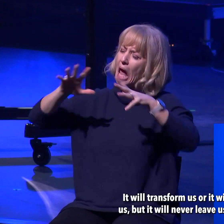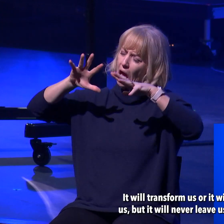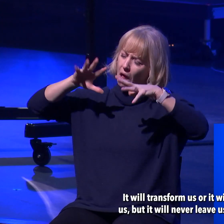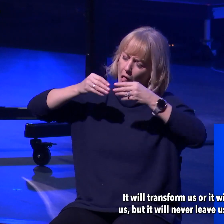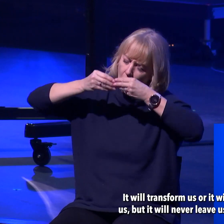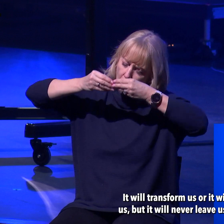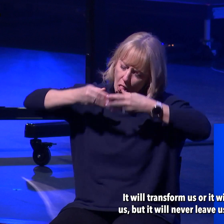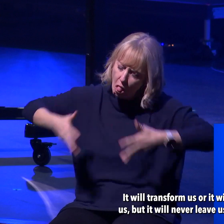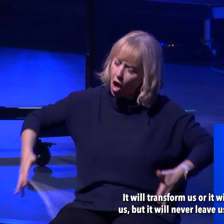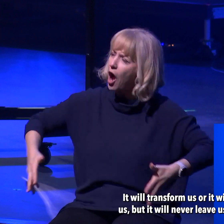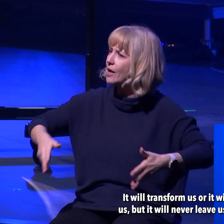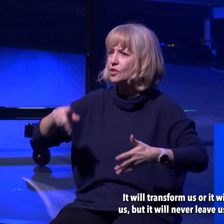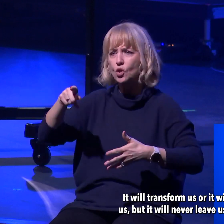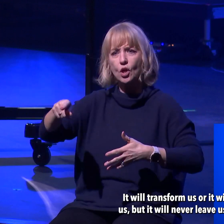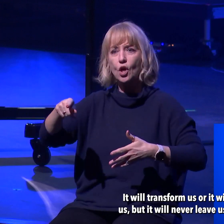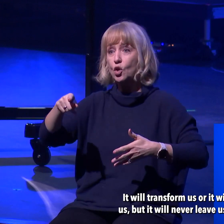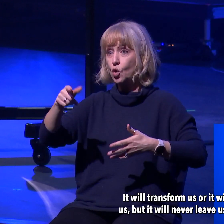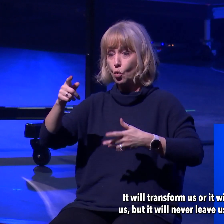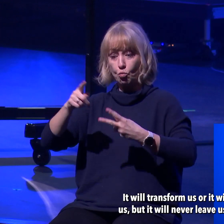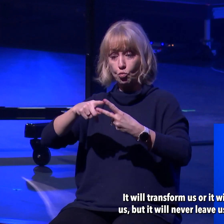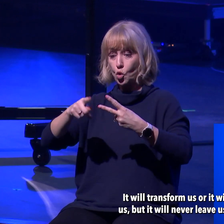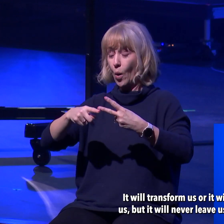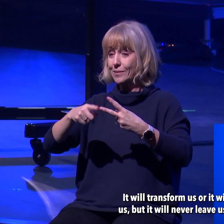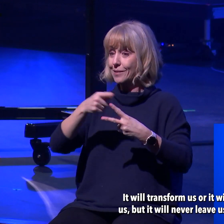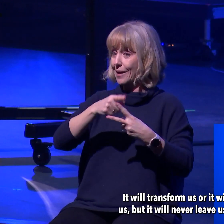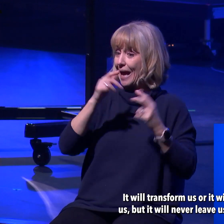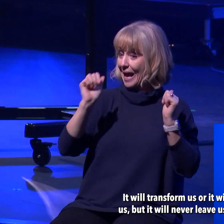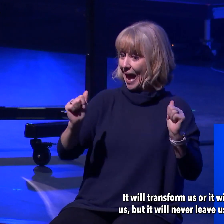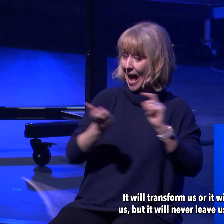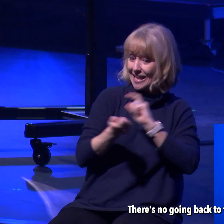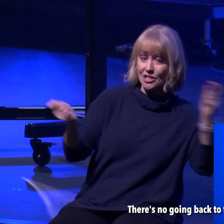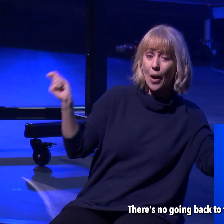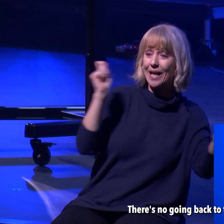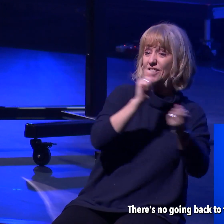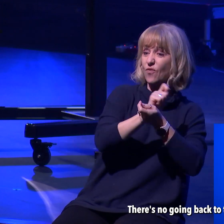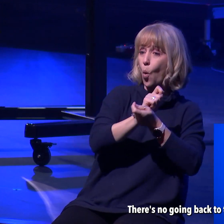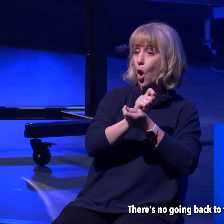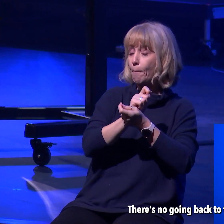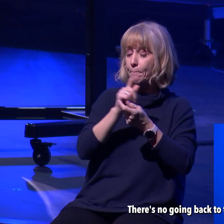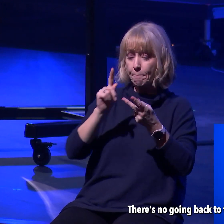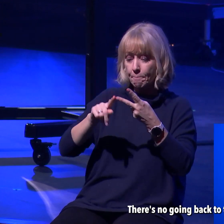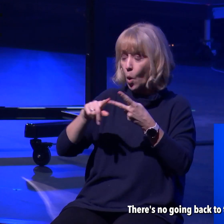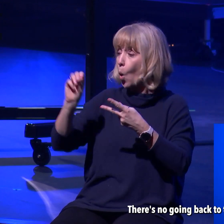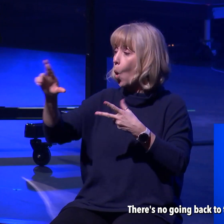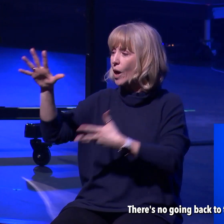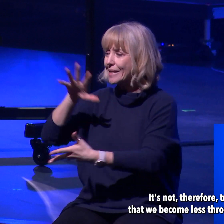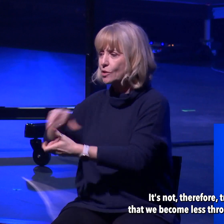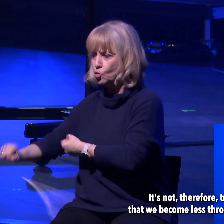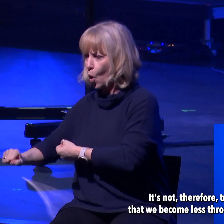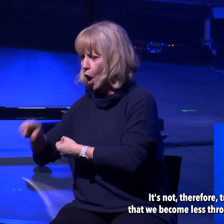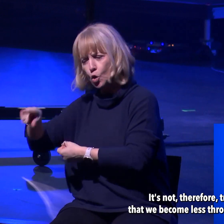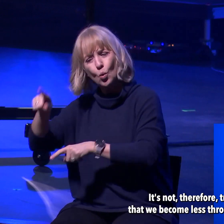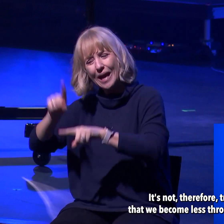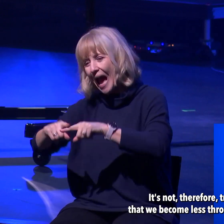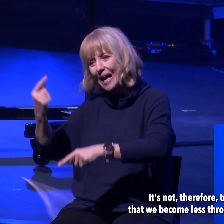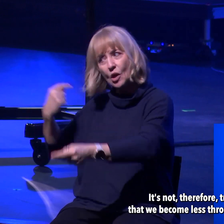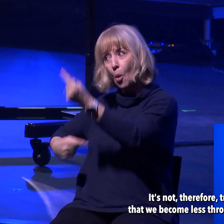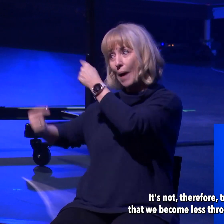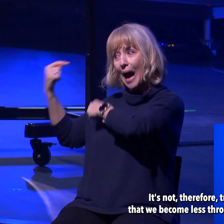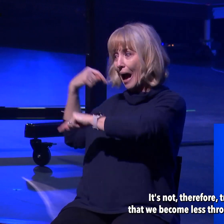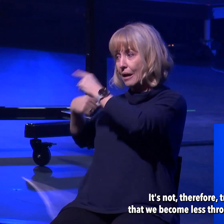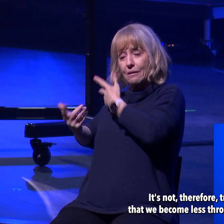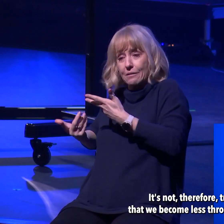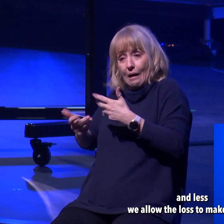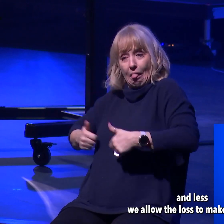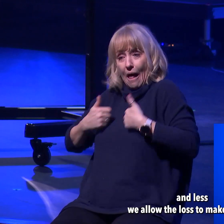will transform us or it will destroy us, but it will never leave us the same. There's no going back to the past. It's not therefore true that we